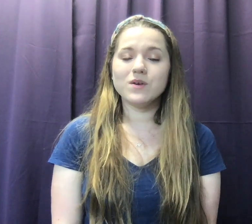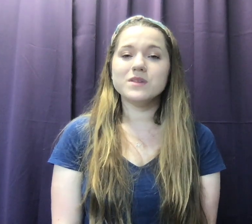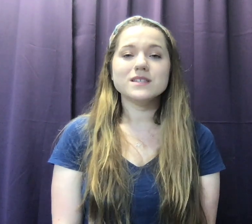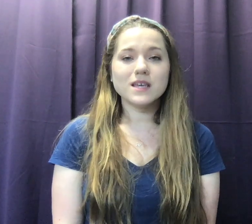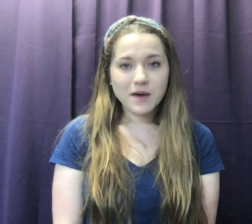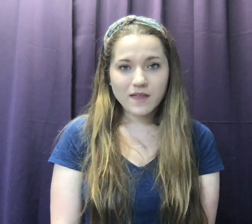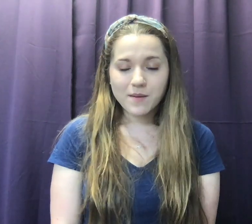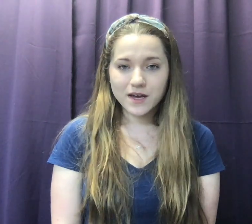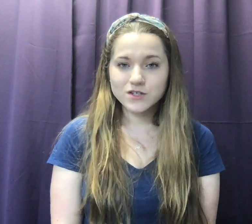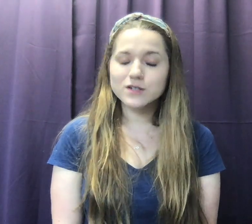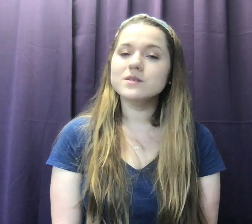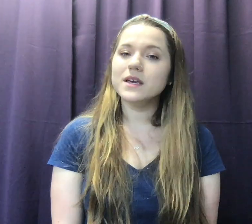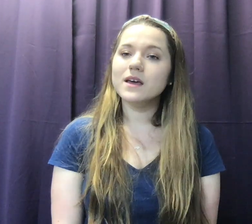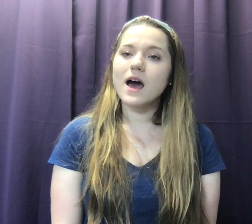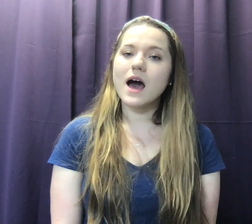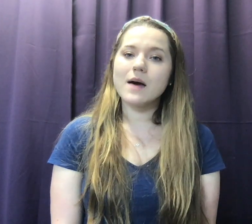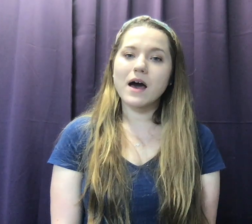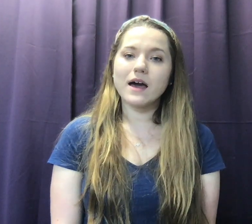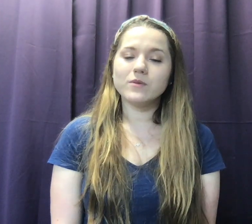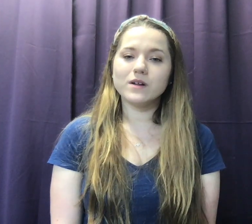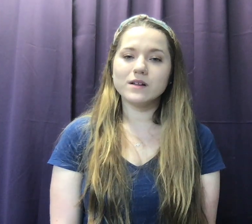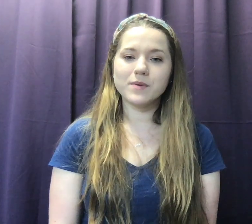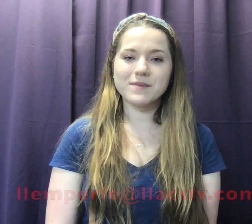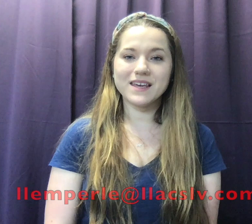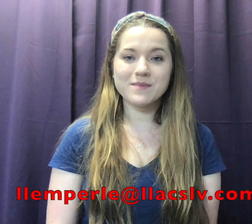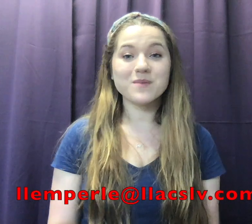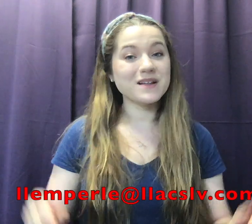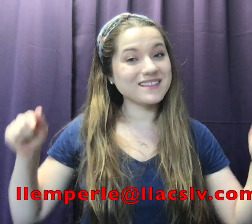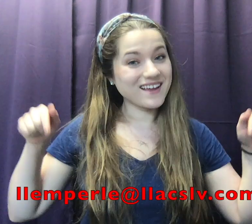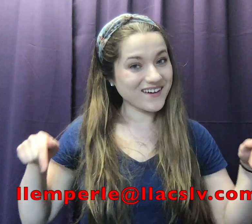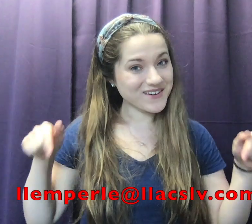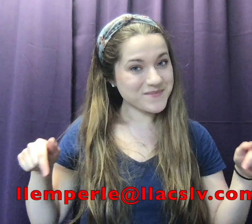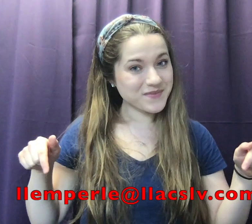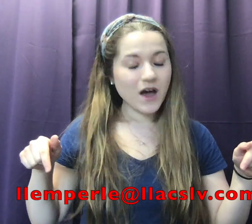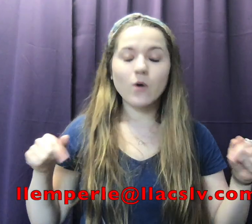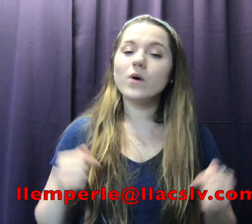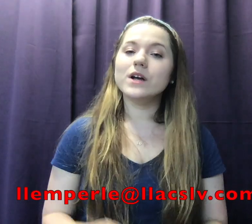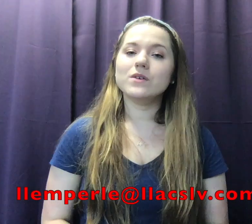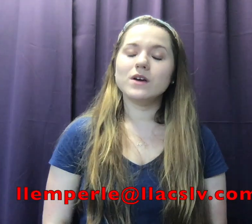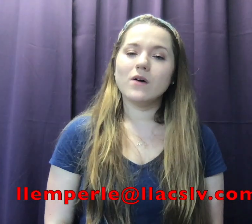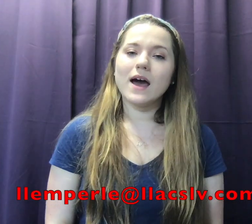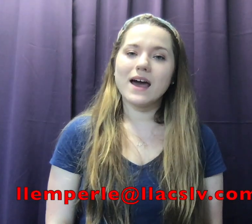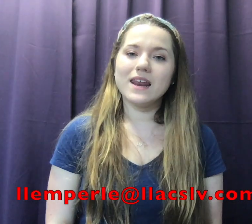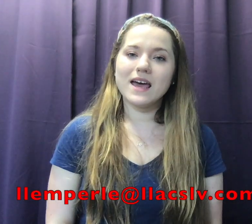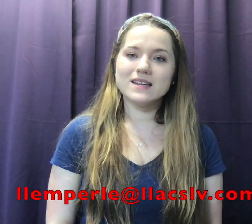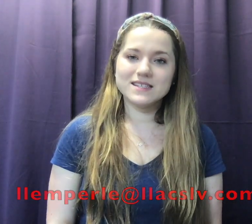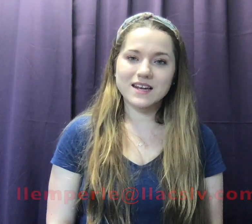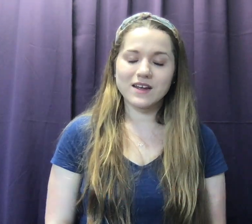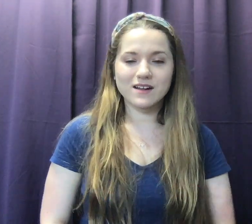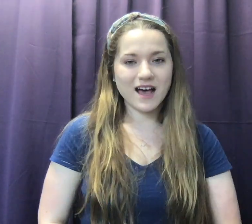please email that picture to me, I will put my email below. Or you can go ahead and send it in Class